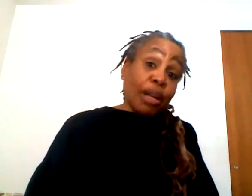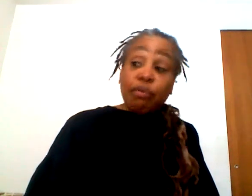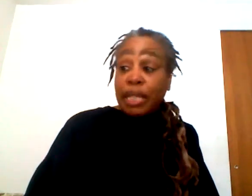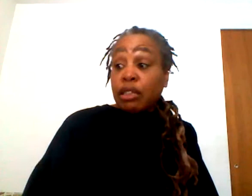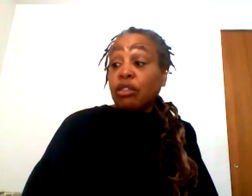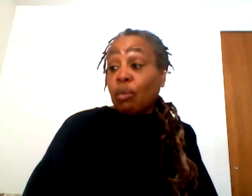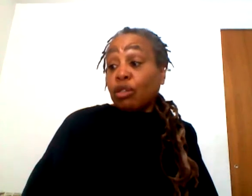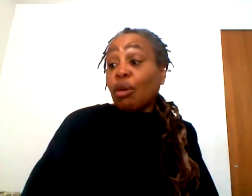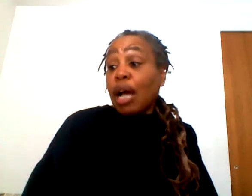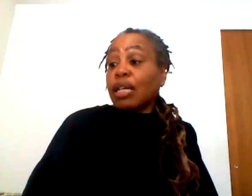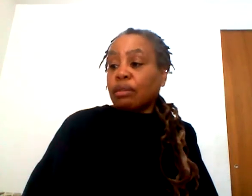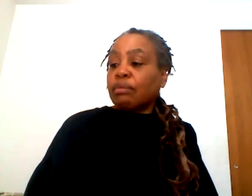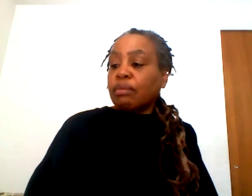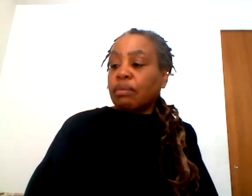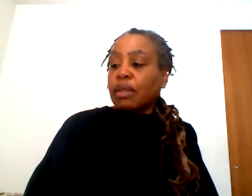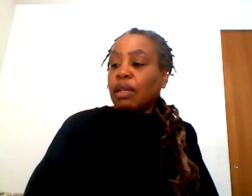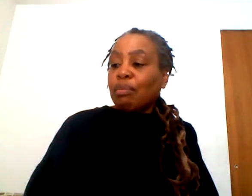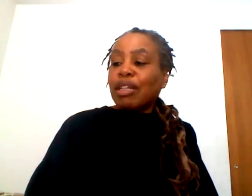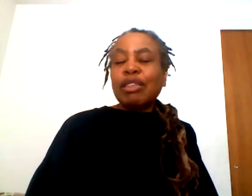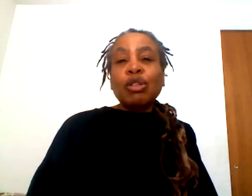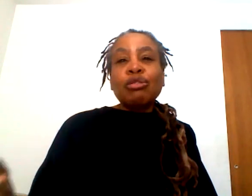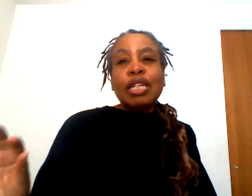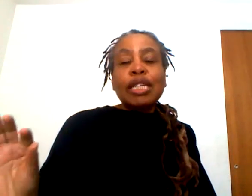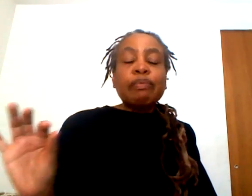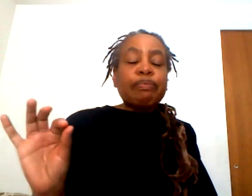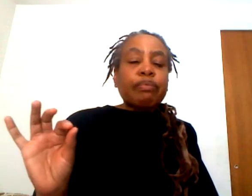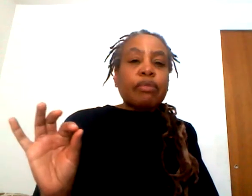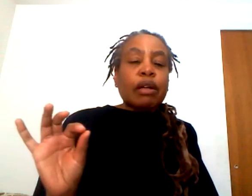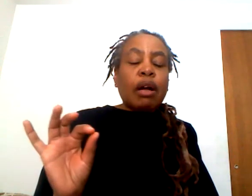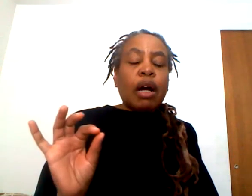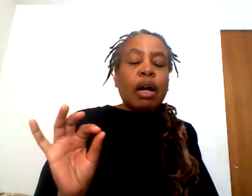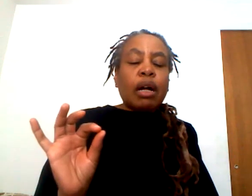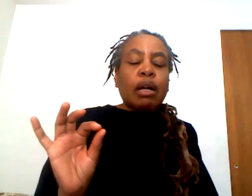of bleeding someone dry, but it usually